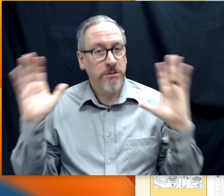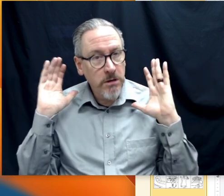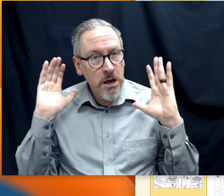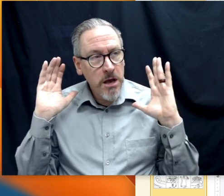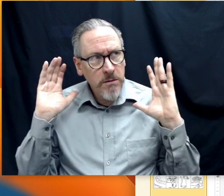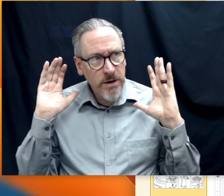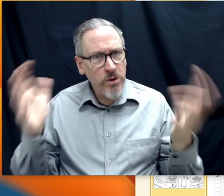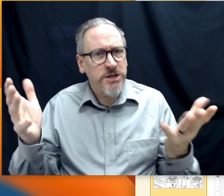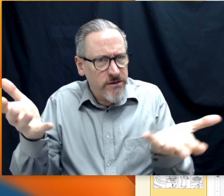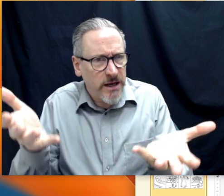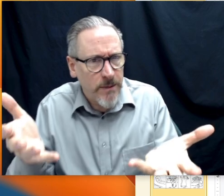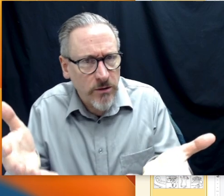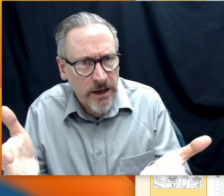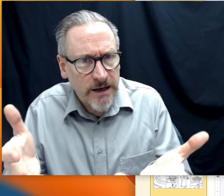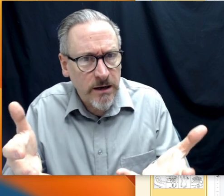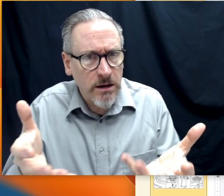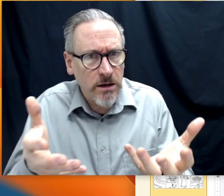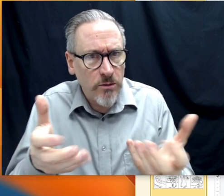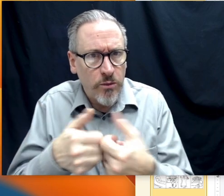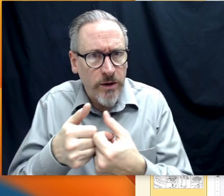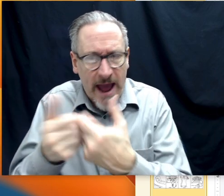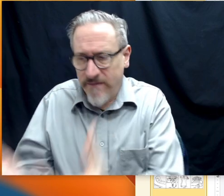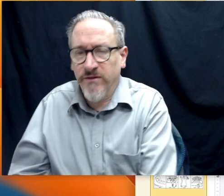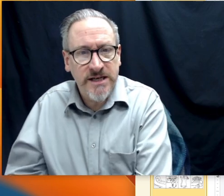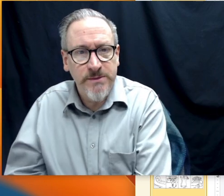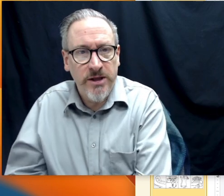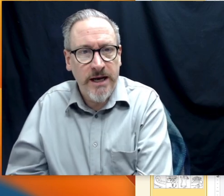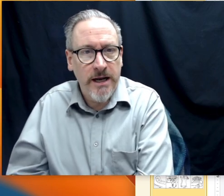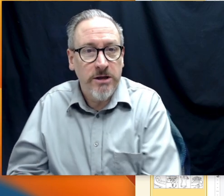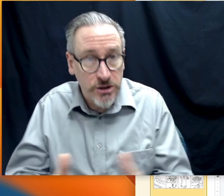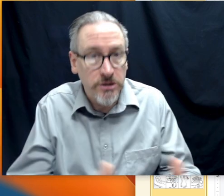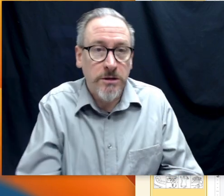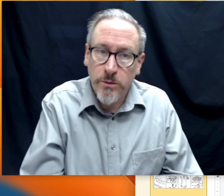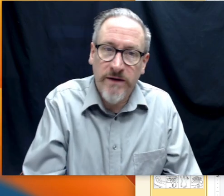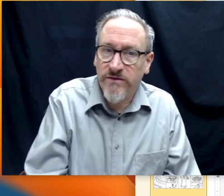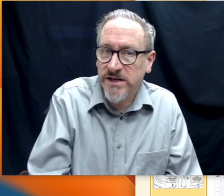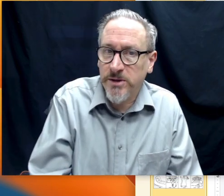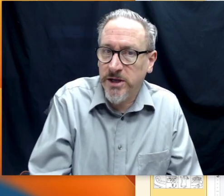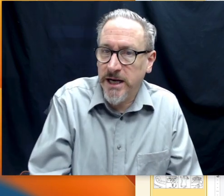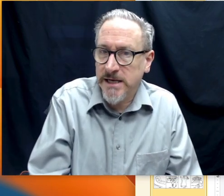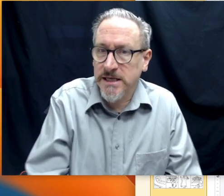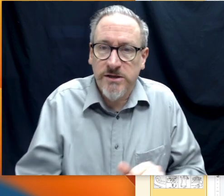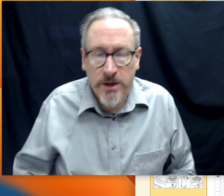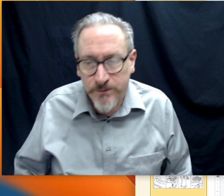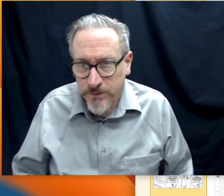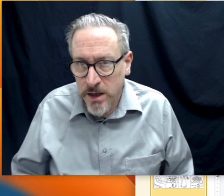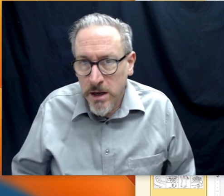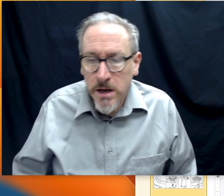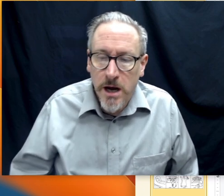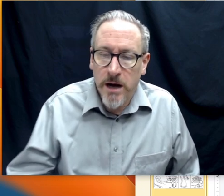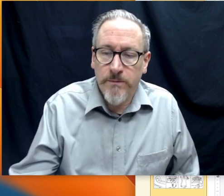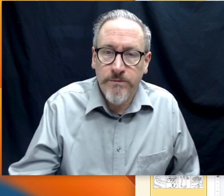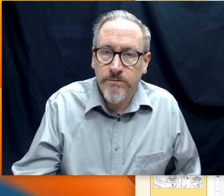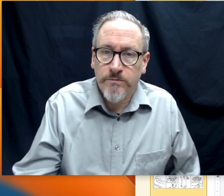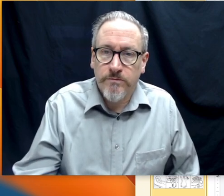brush. But I want you to think about, like, we have the flexibility in English. We have the flexibility in ASL as well.